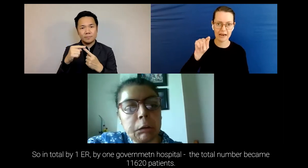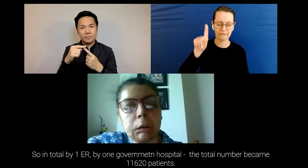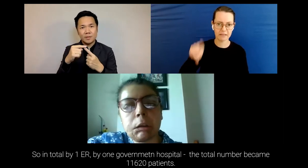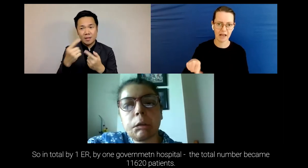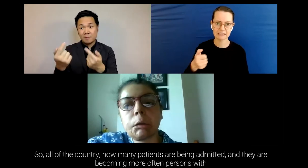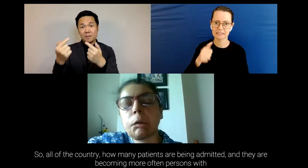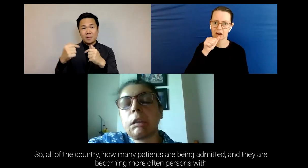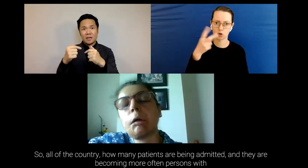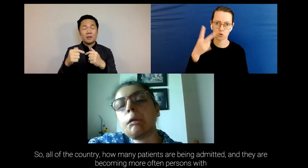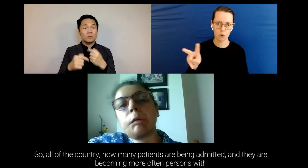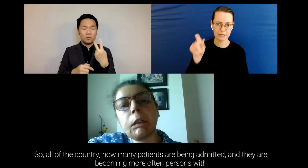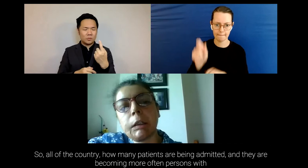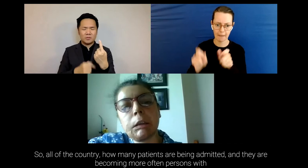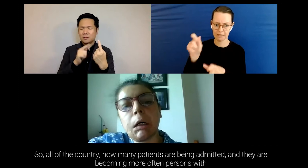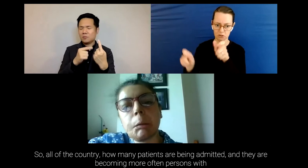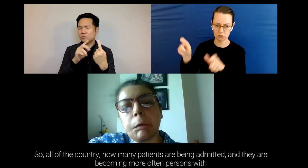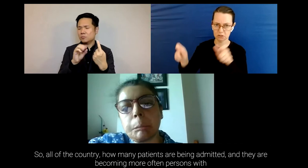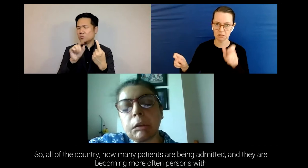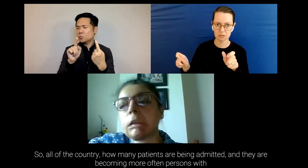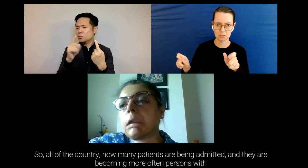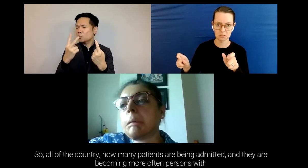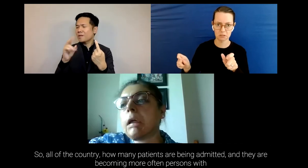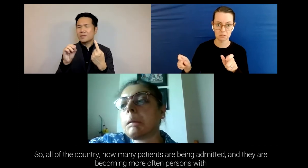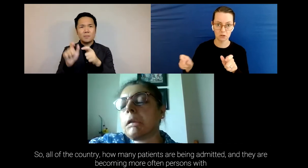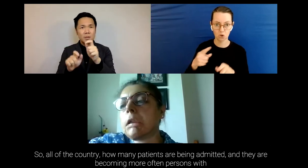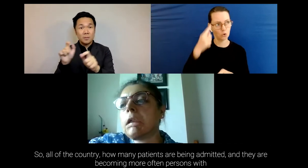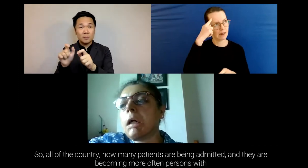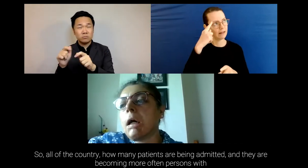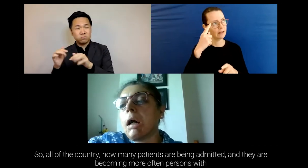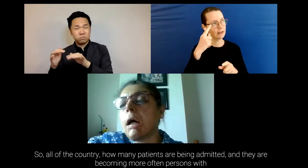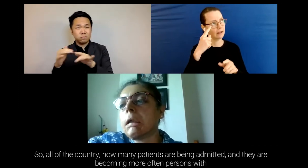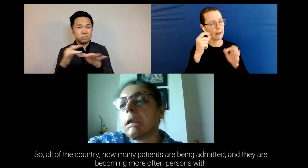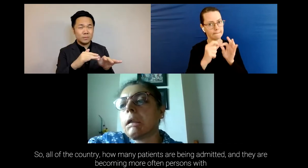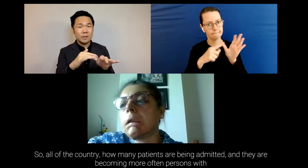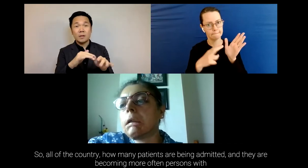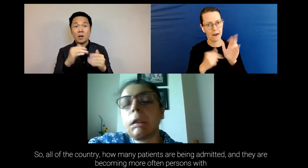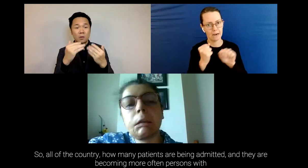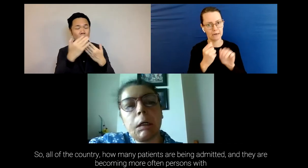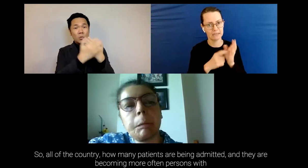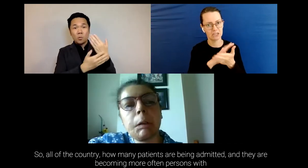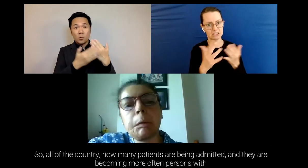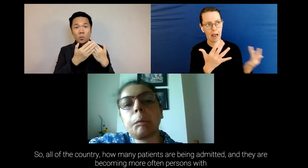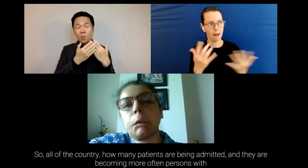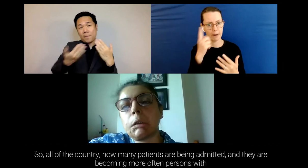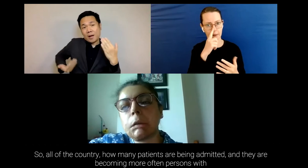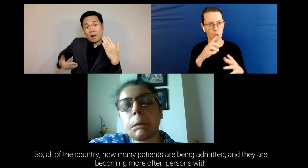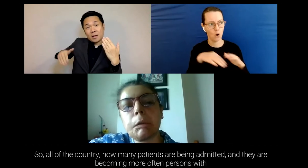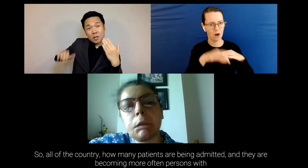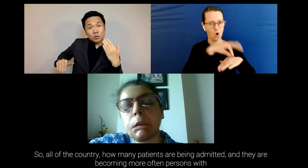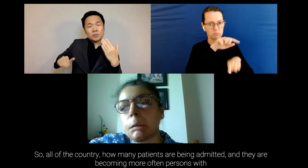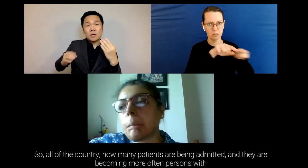11,620 patients. So in all over the country, how many patients are being admitted, and they are becoming